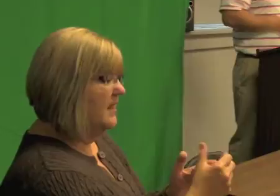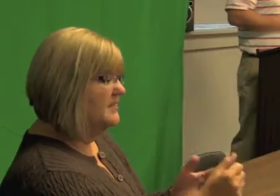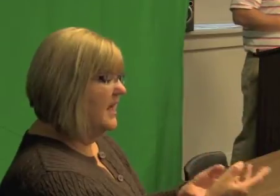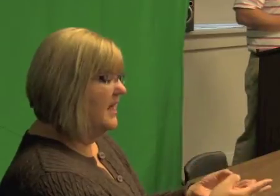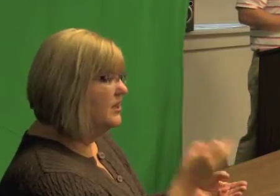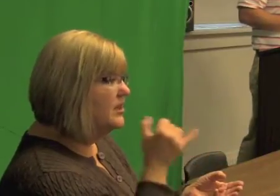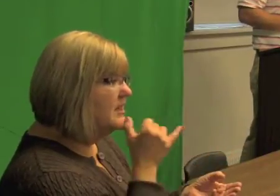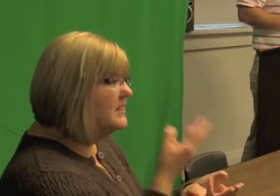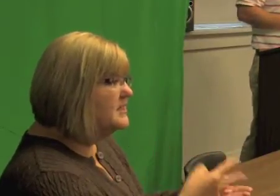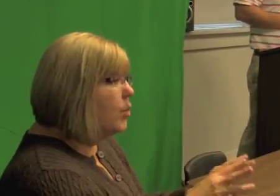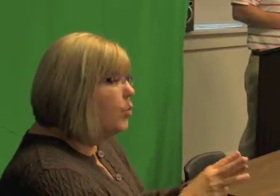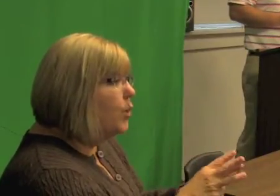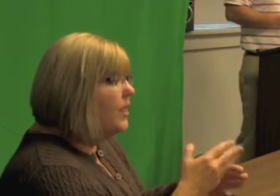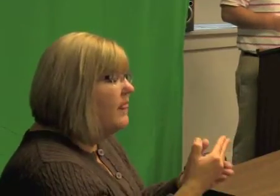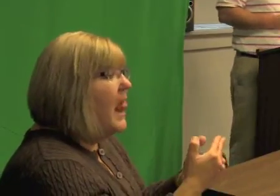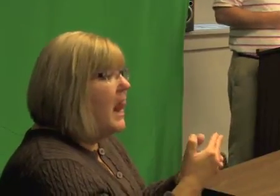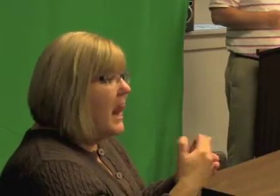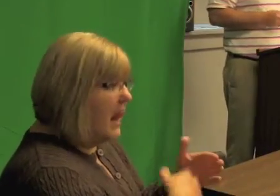less.